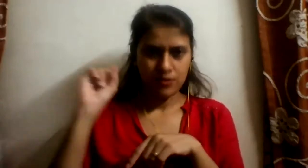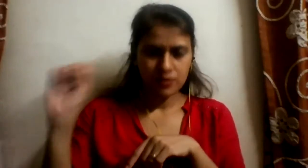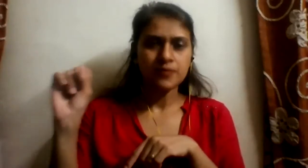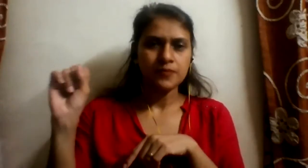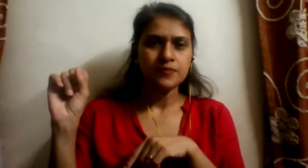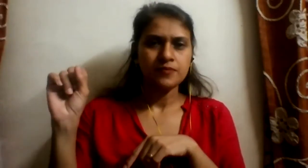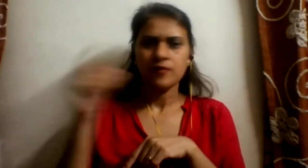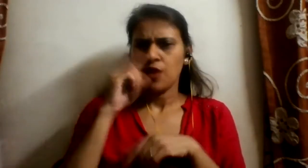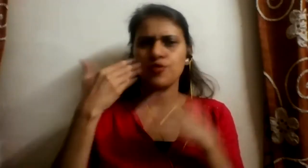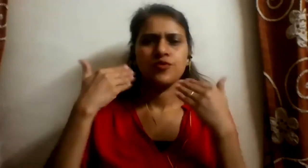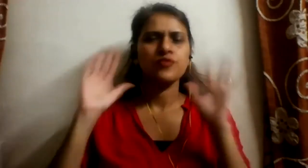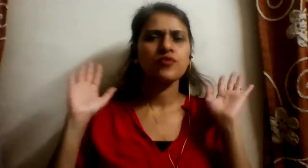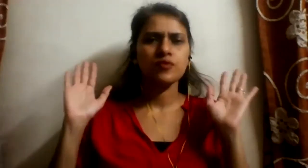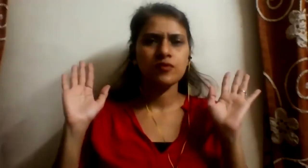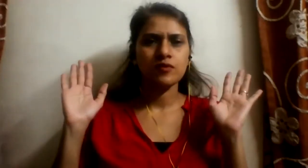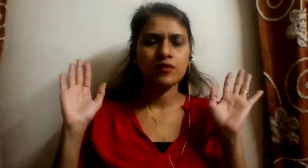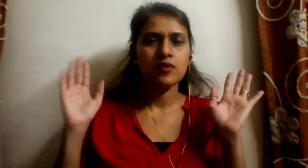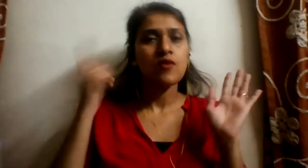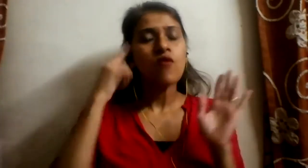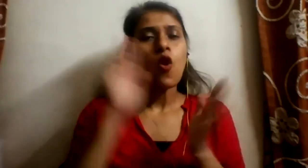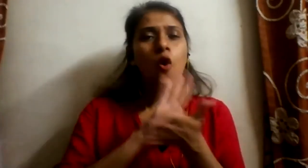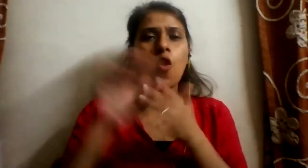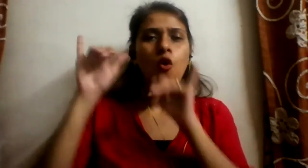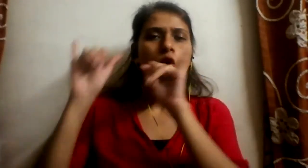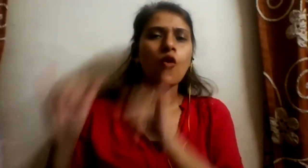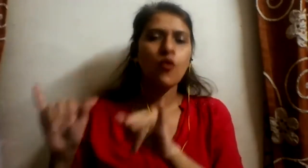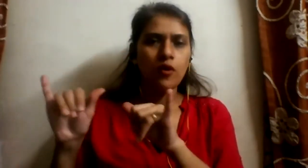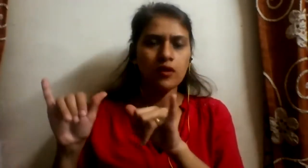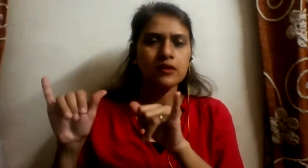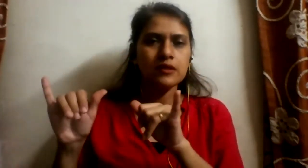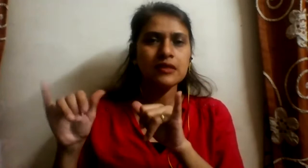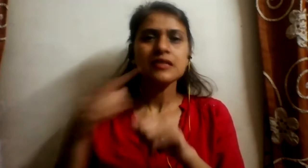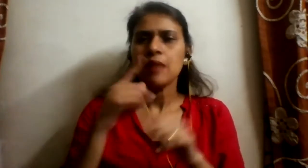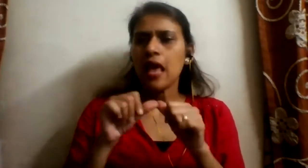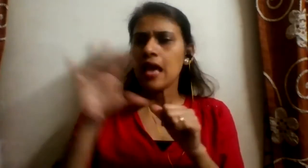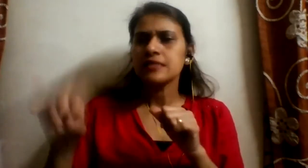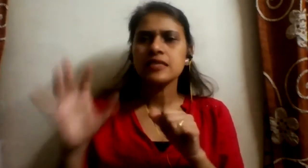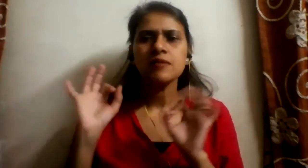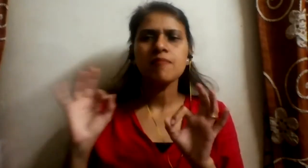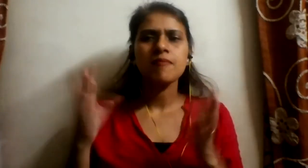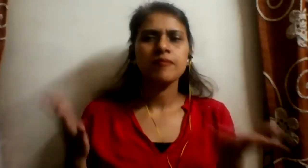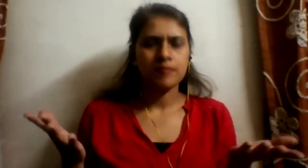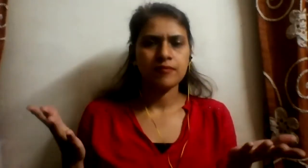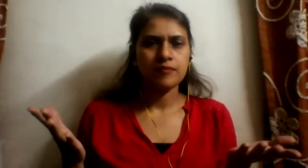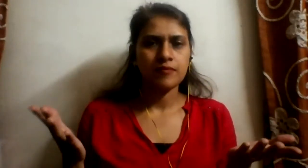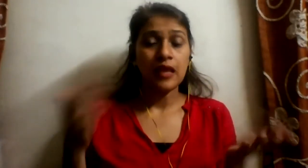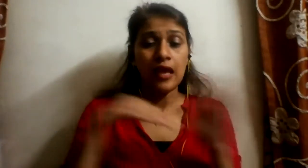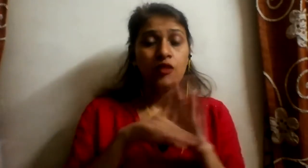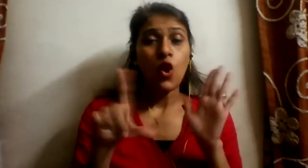refused hostel facilities, saying that they are not accessible in one of the law courses. And this matter